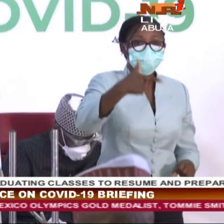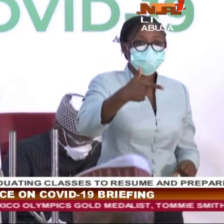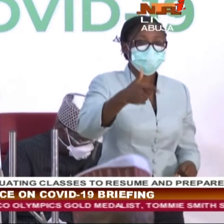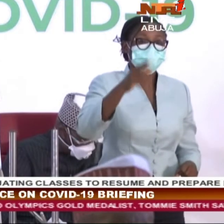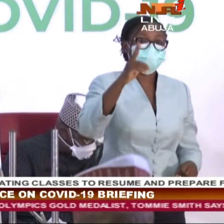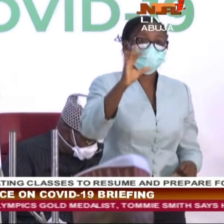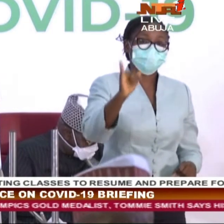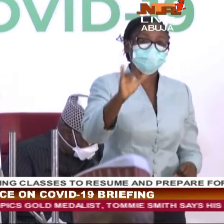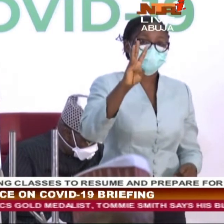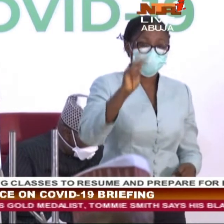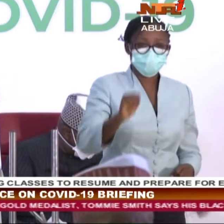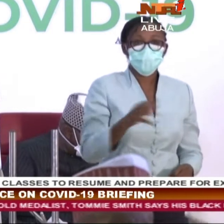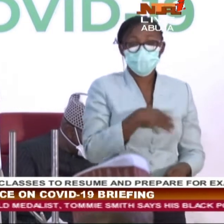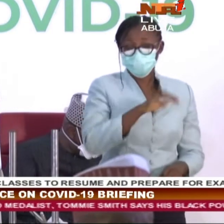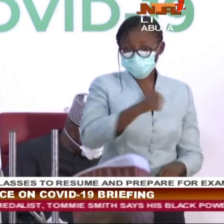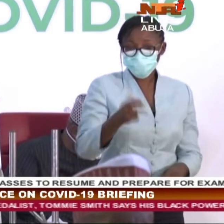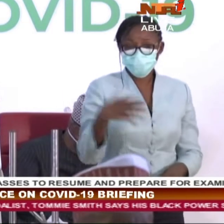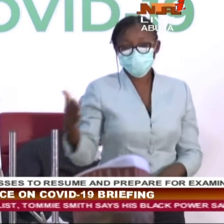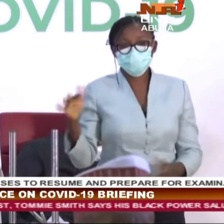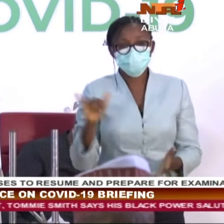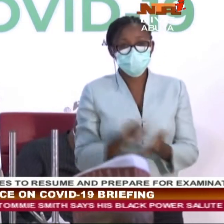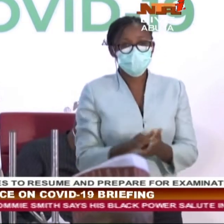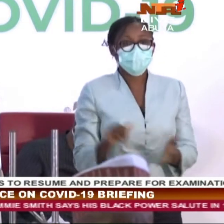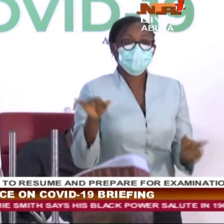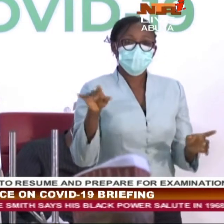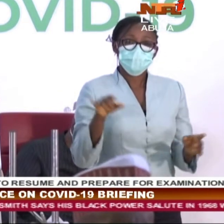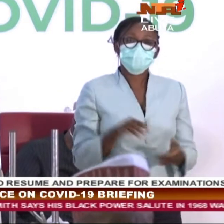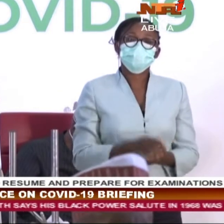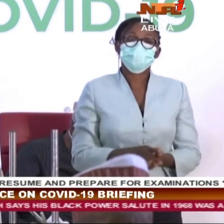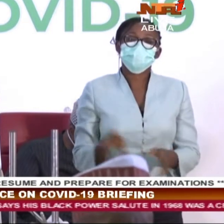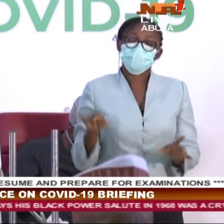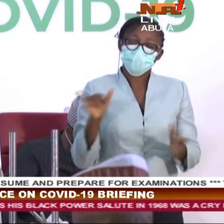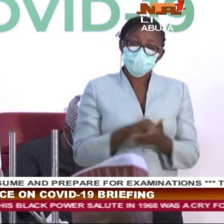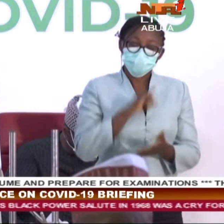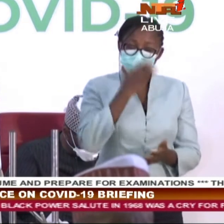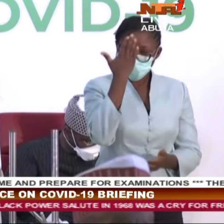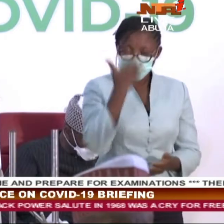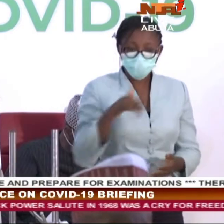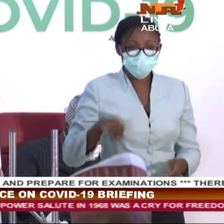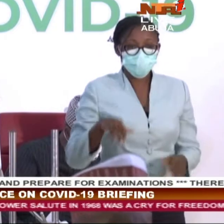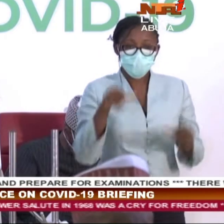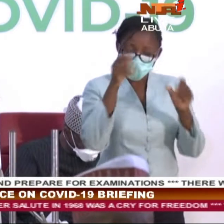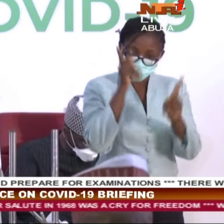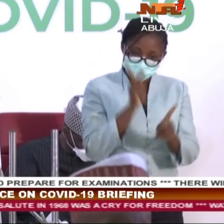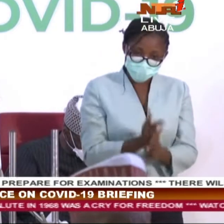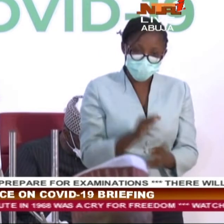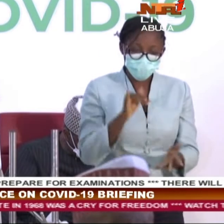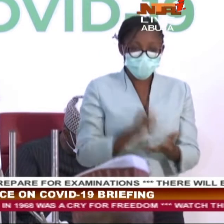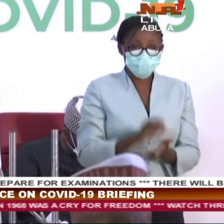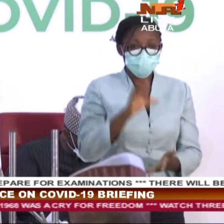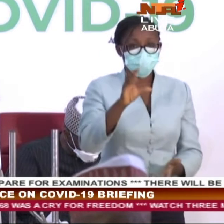nightlife. So that's why we've maintained the curfew, because we know that